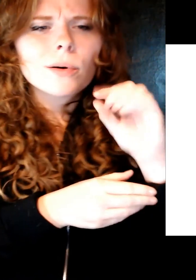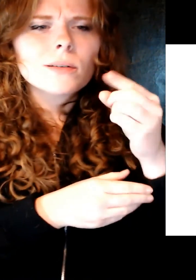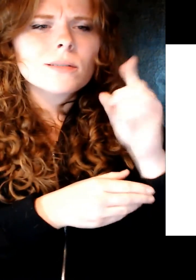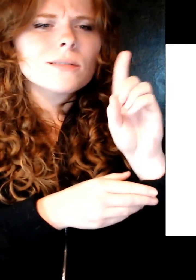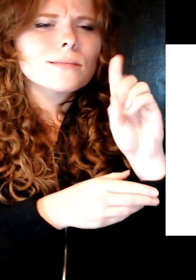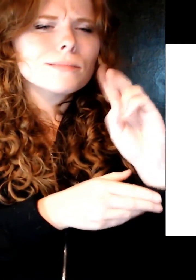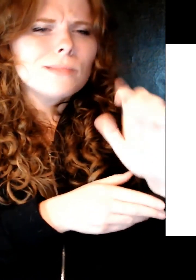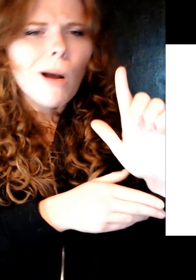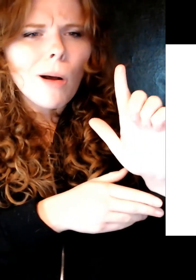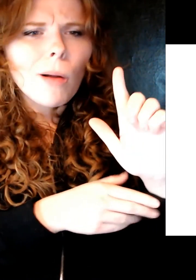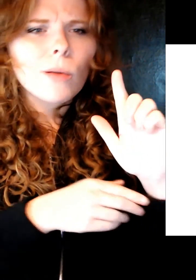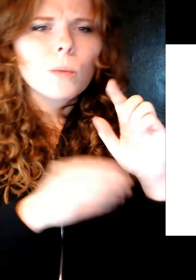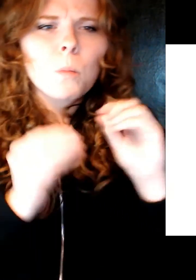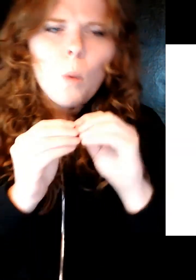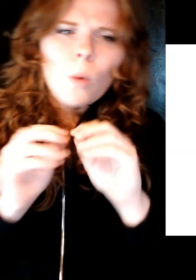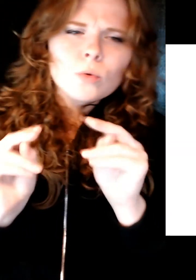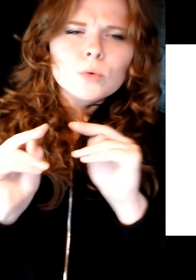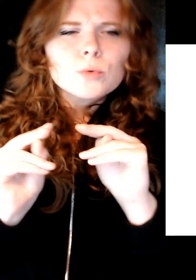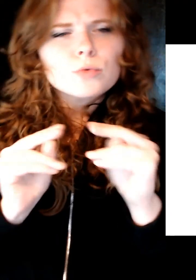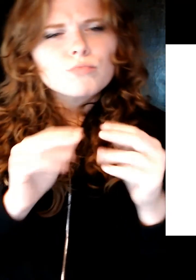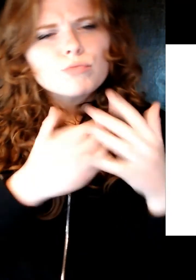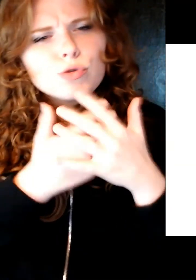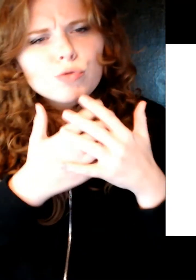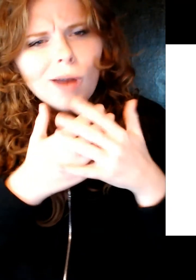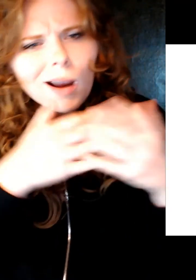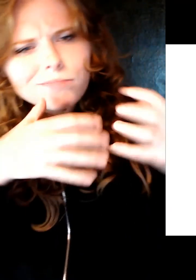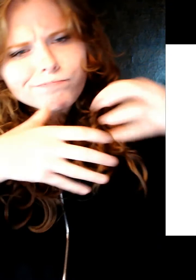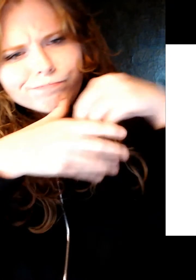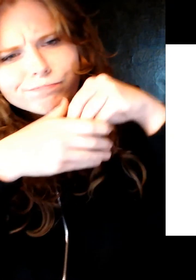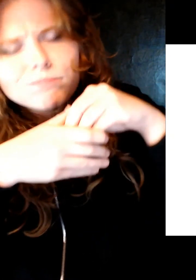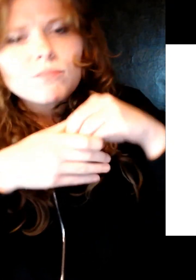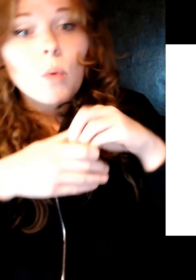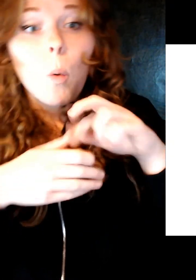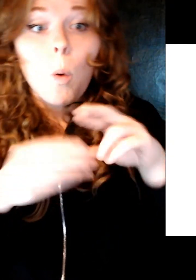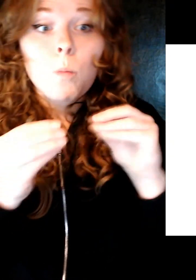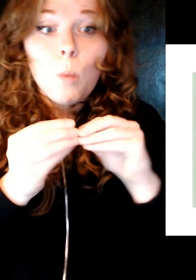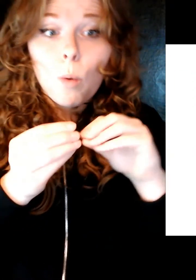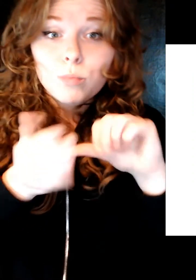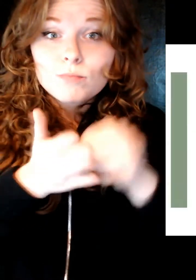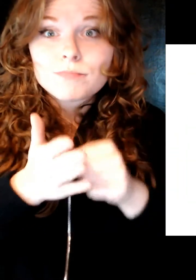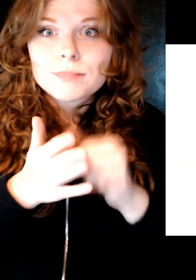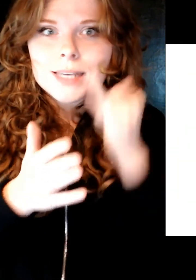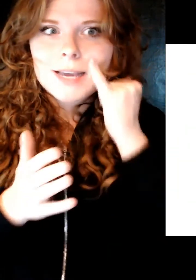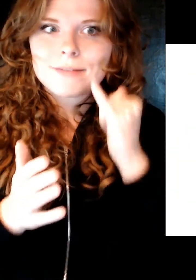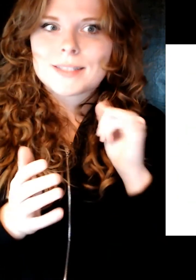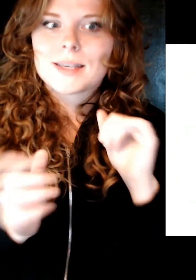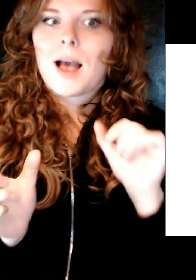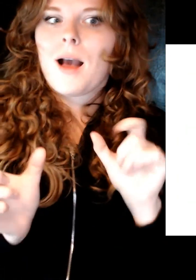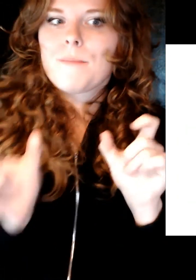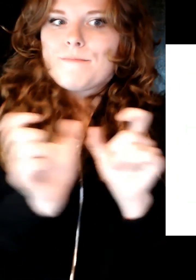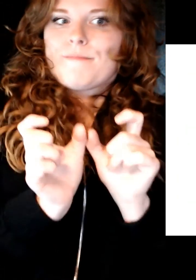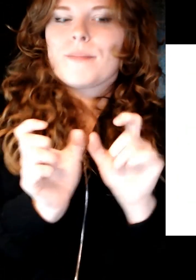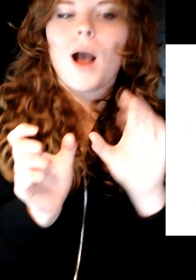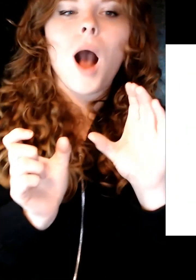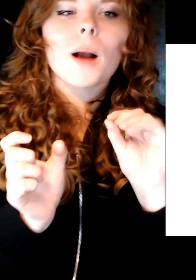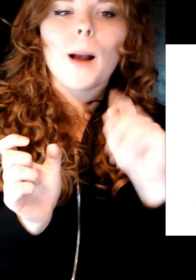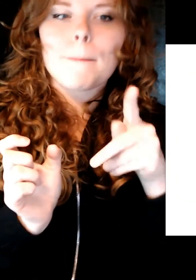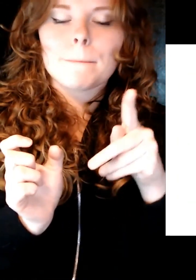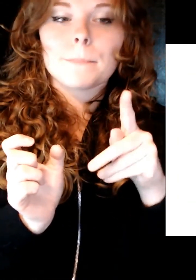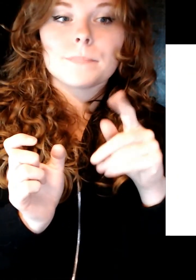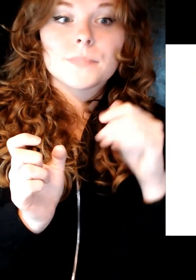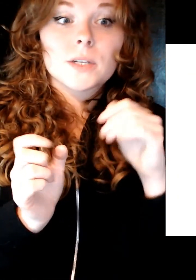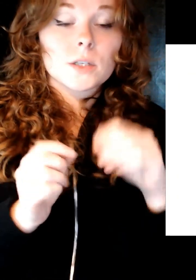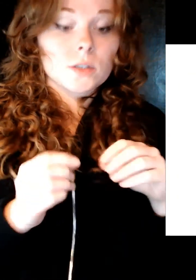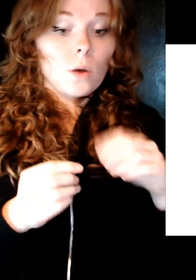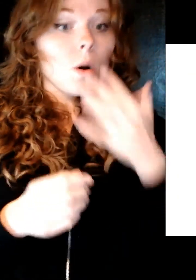by adding gray to the color. You can also change the intensity of a color by adding its complement, the color found directly opposite